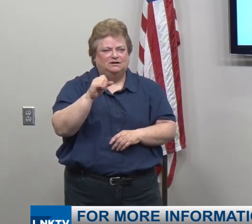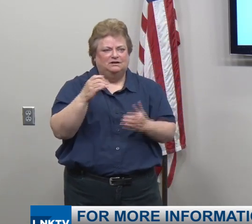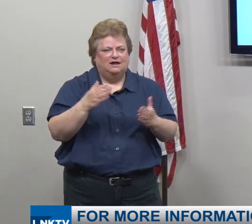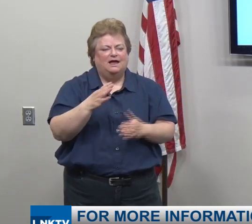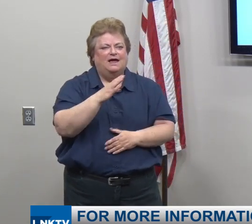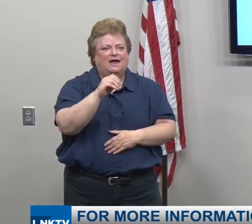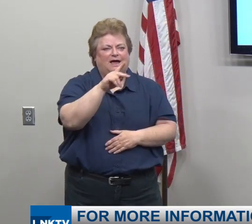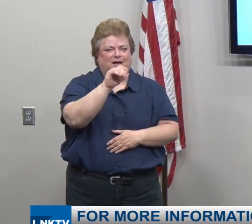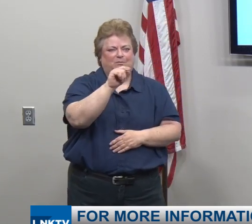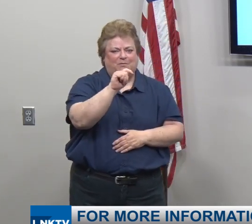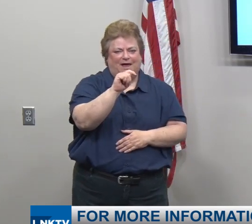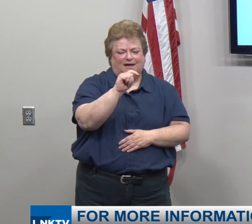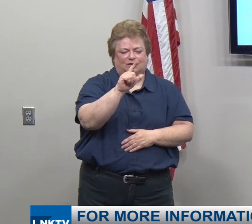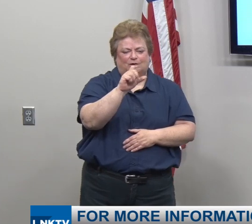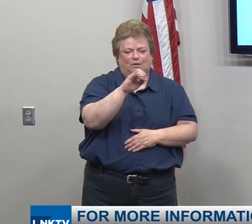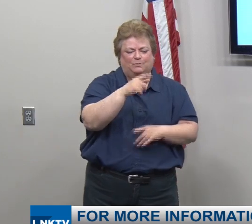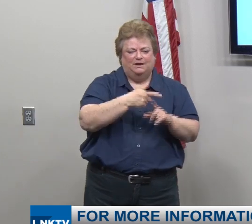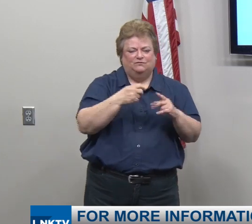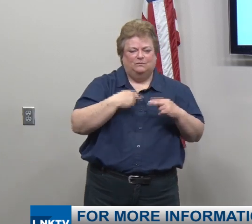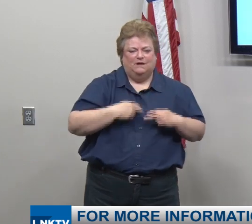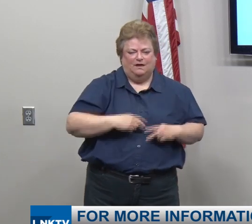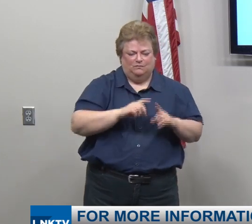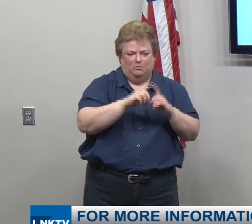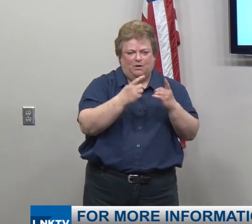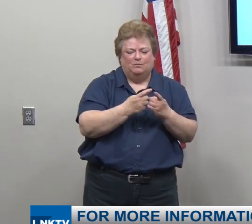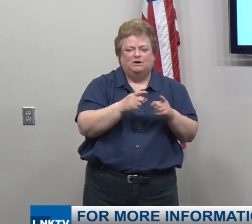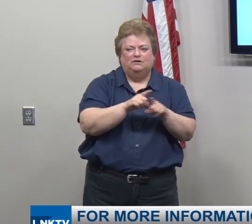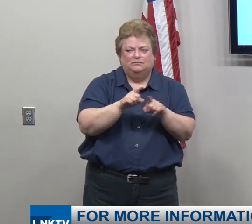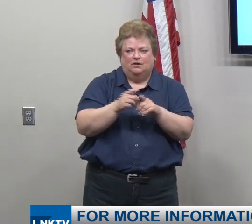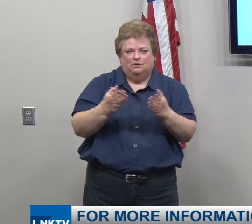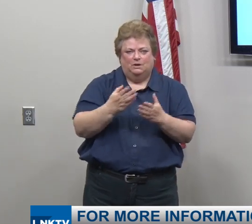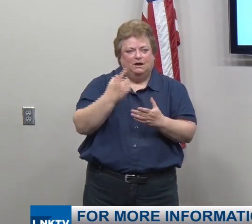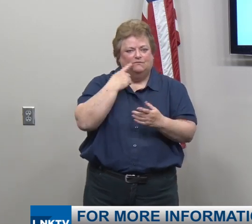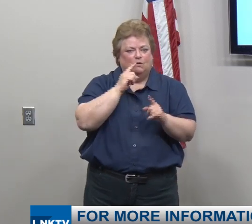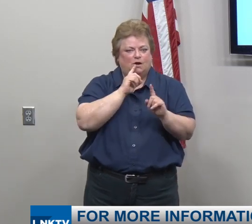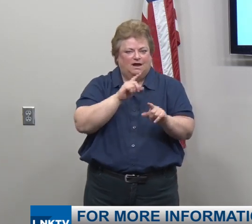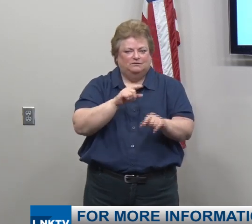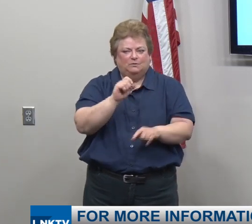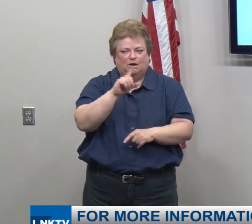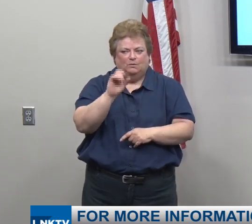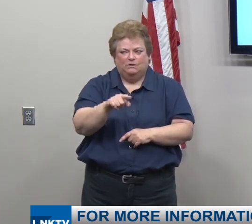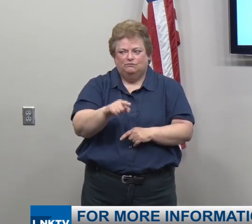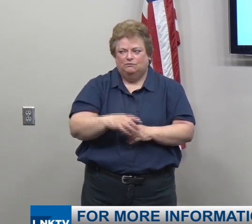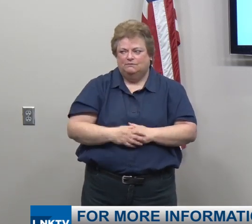Director Pat Lopez from the Health Department, and Steve Beal from the Health Department as well.